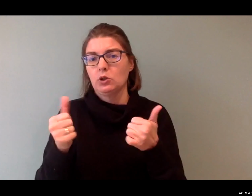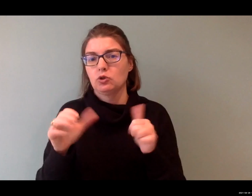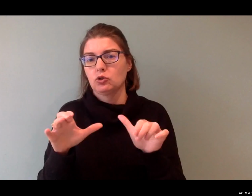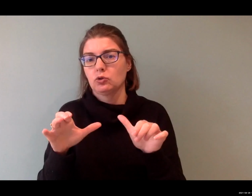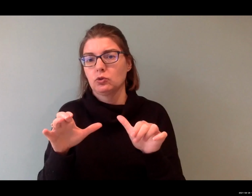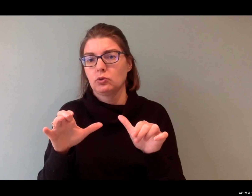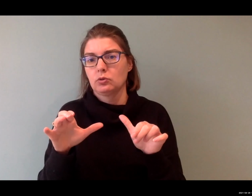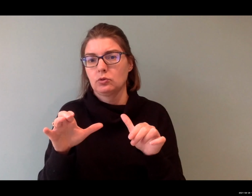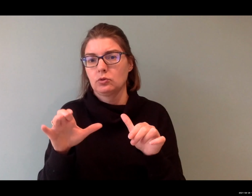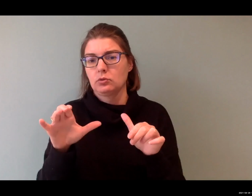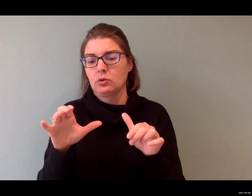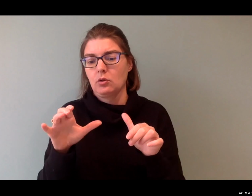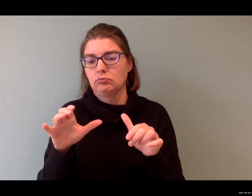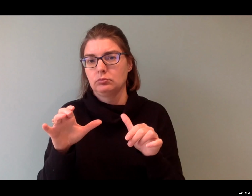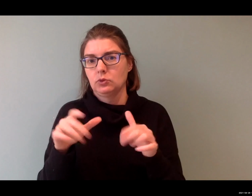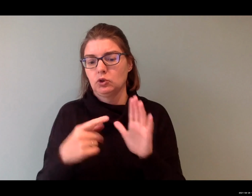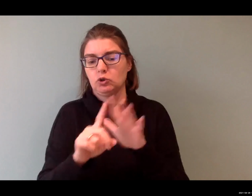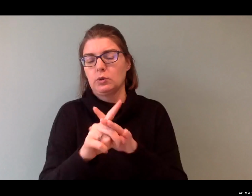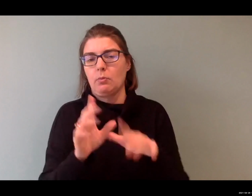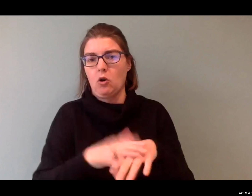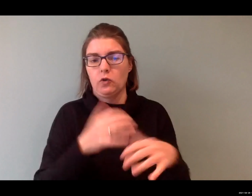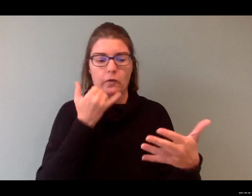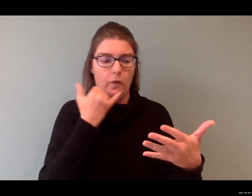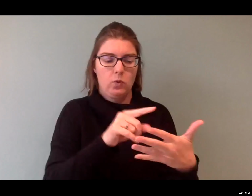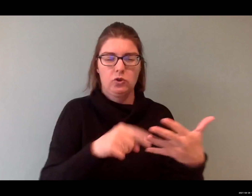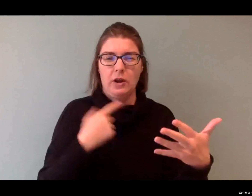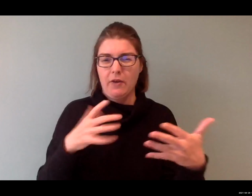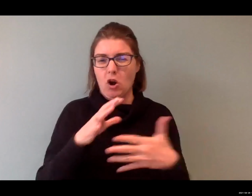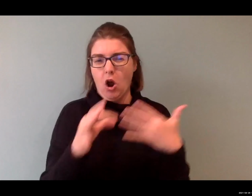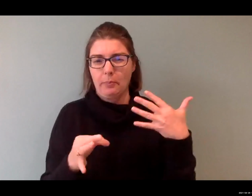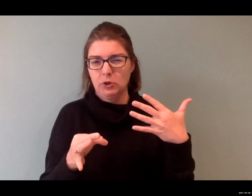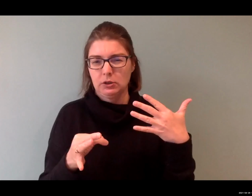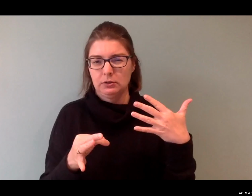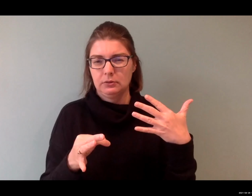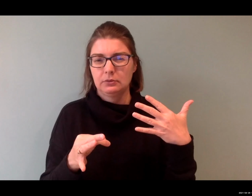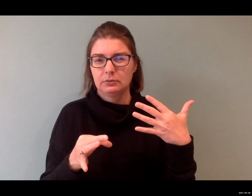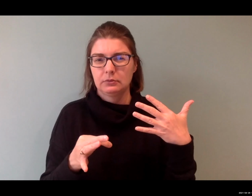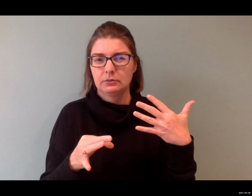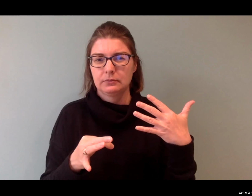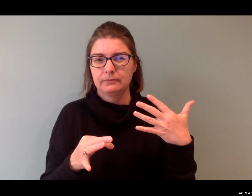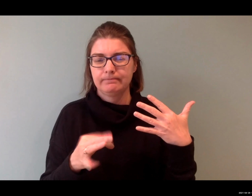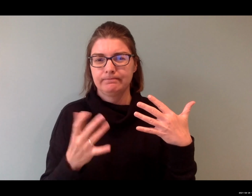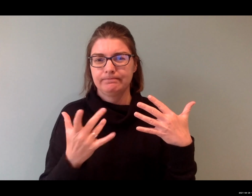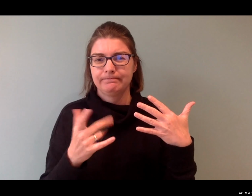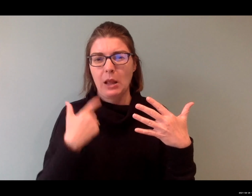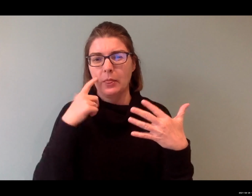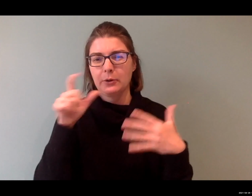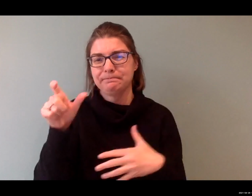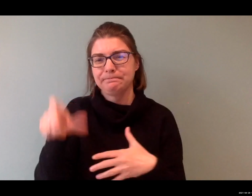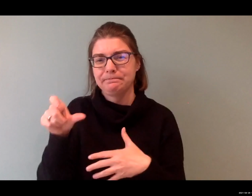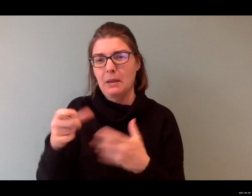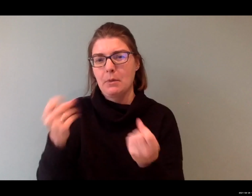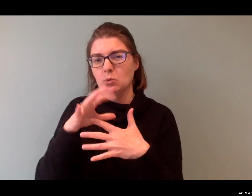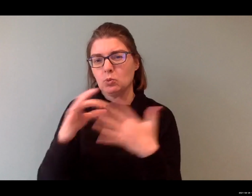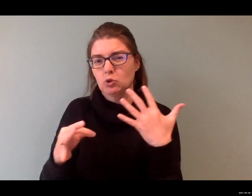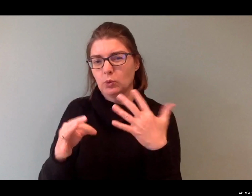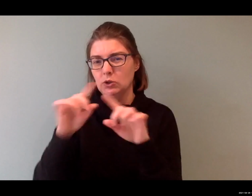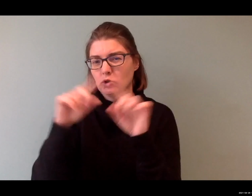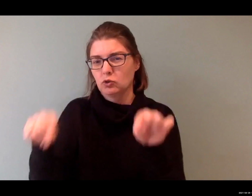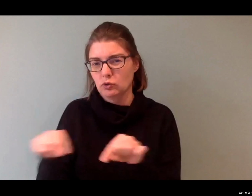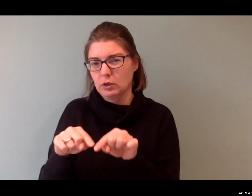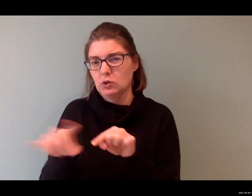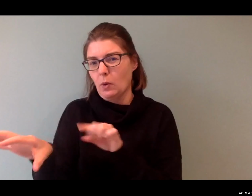on your phone. There should be sort of a little almost looks like a multiple choice sort of screen. So you're